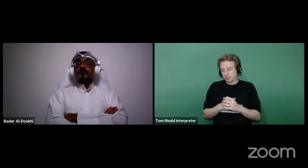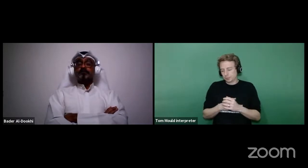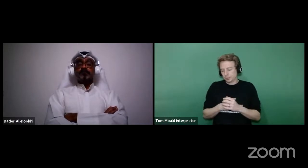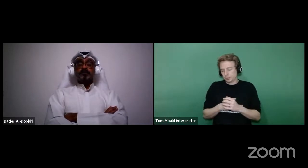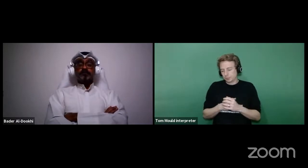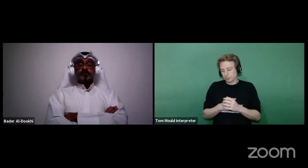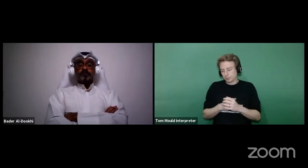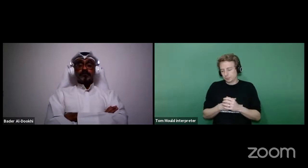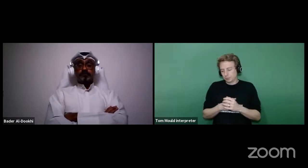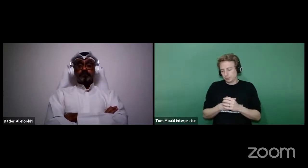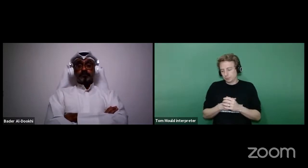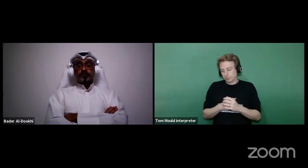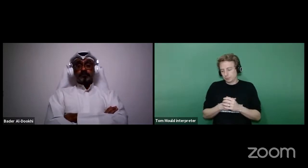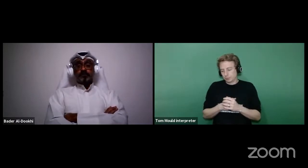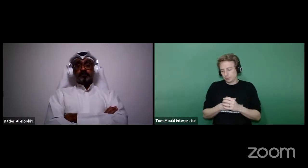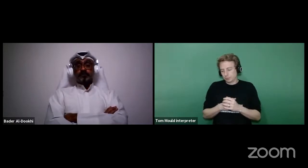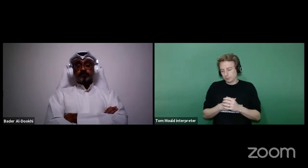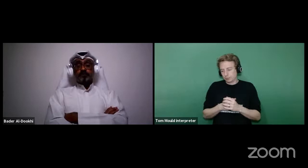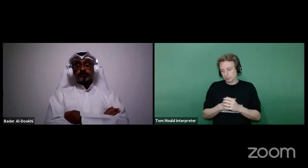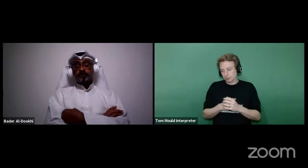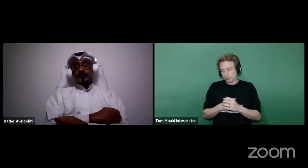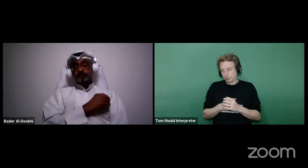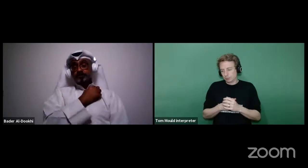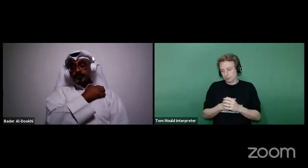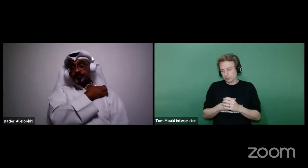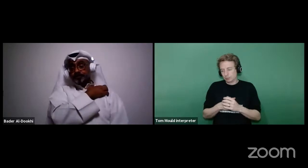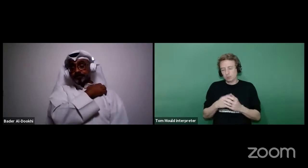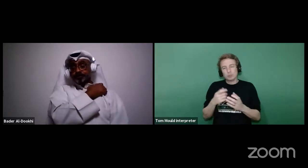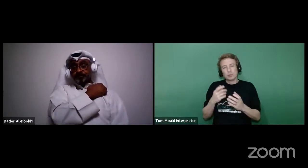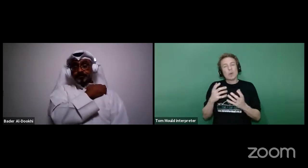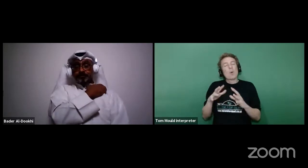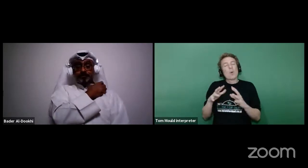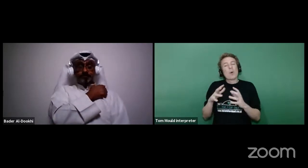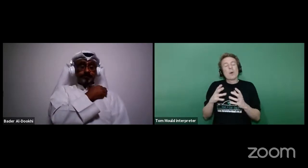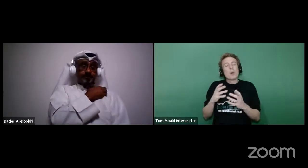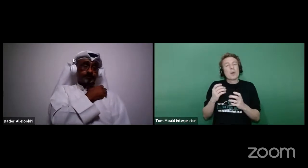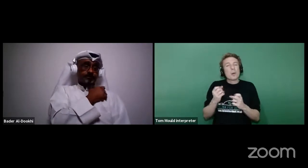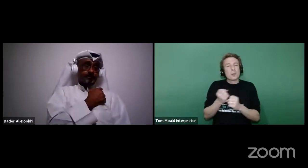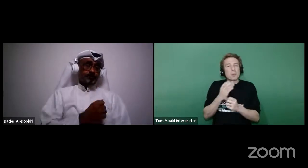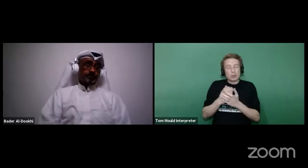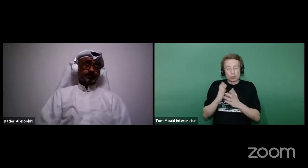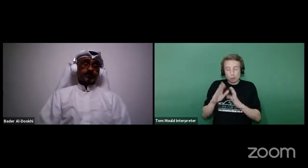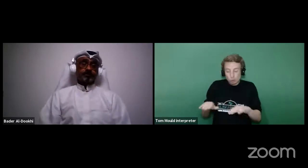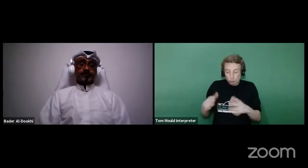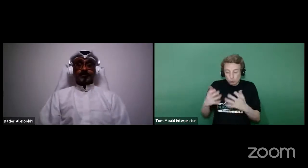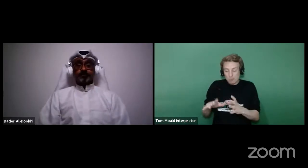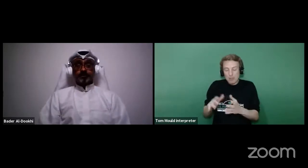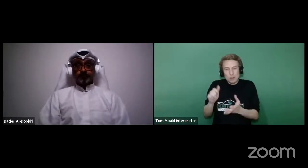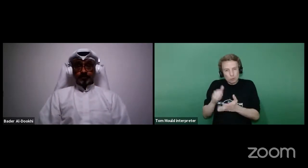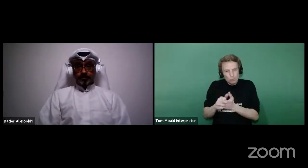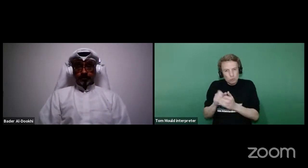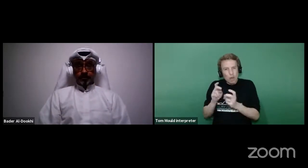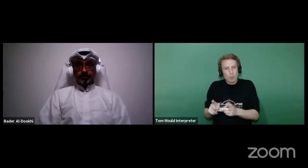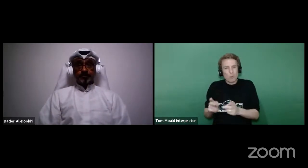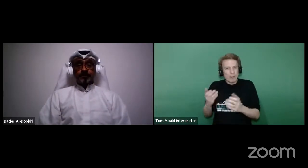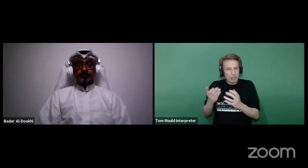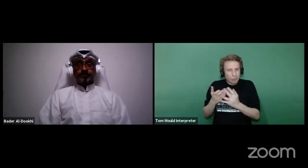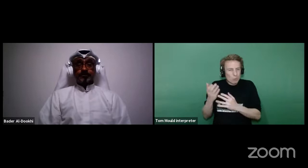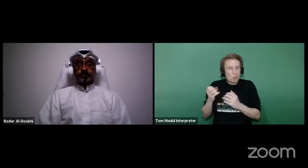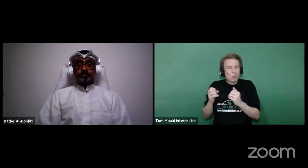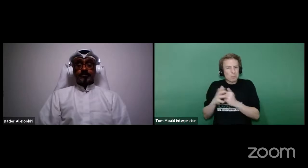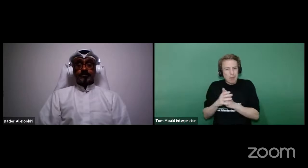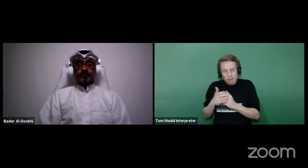the lineage through legitimate means of procreation. And if we look at